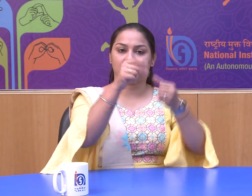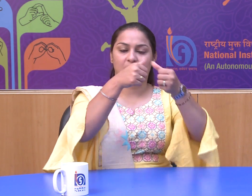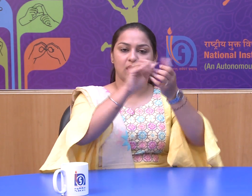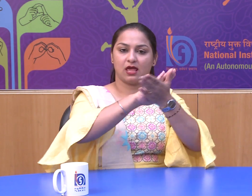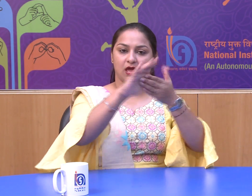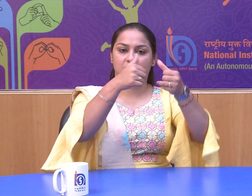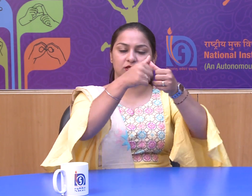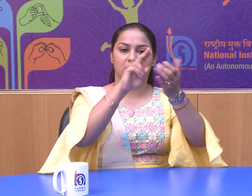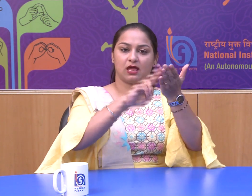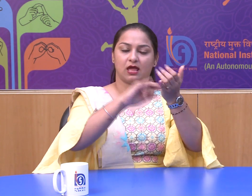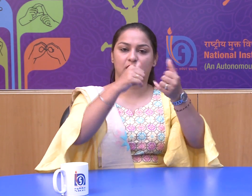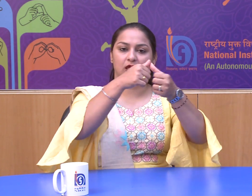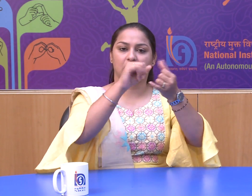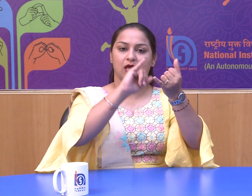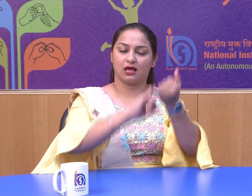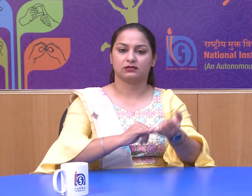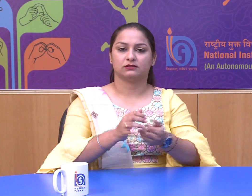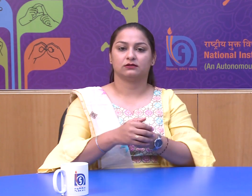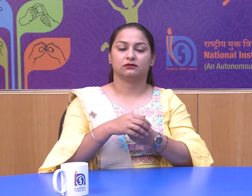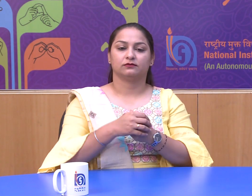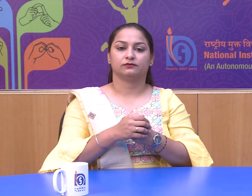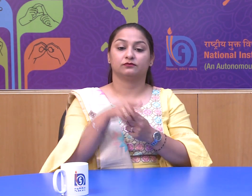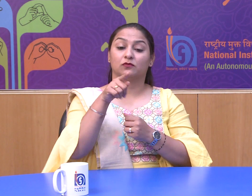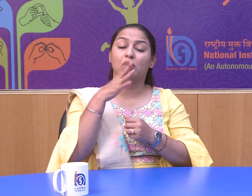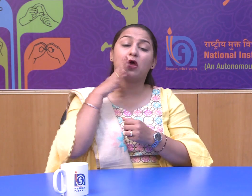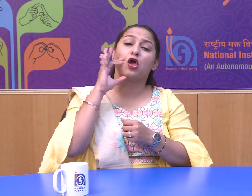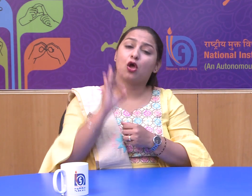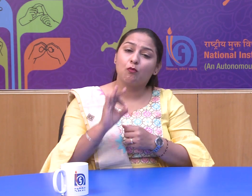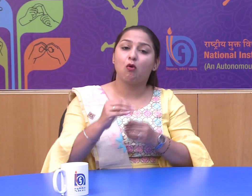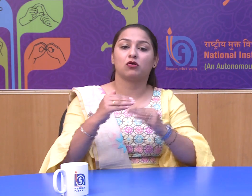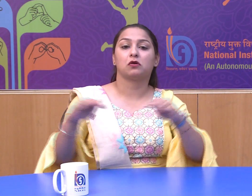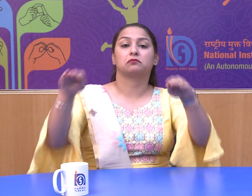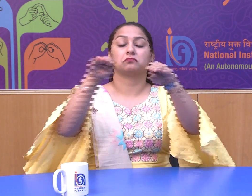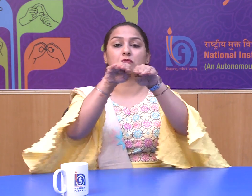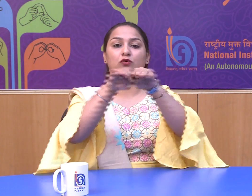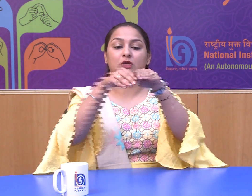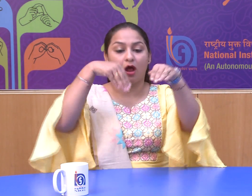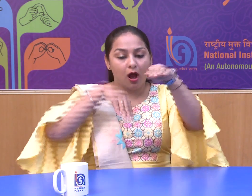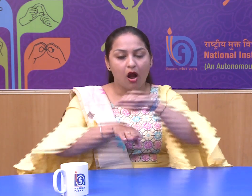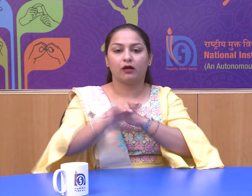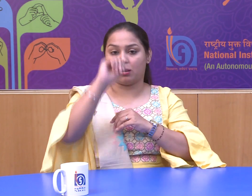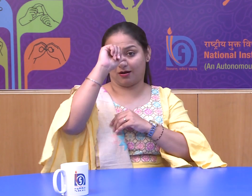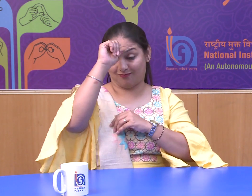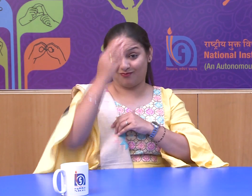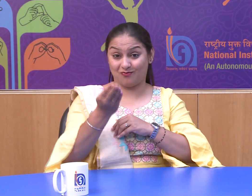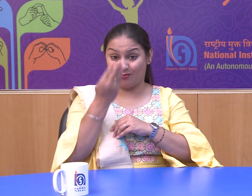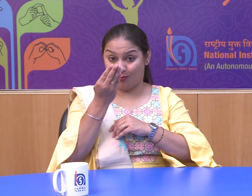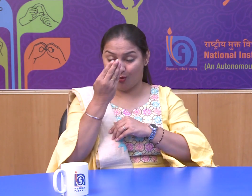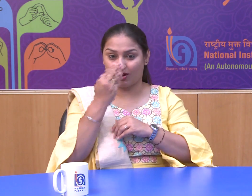of Deccan held an important position under the Mauryas. After